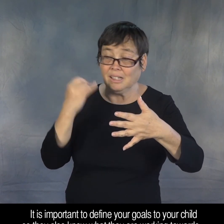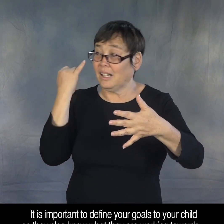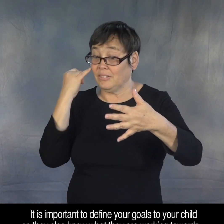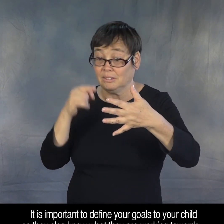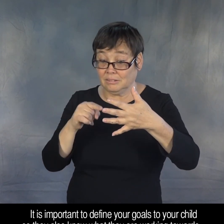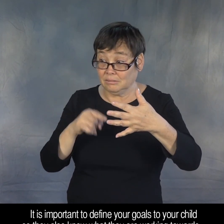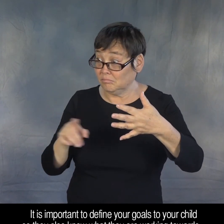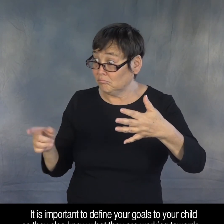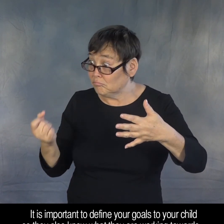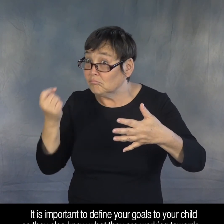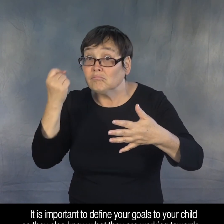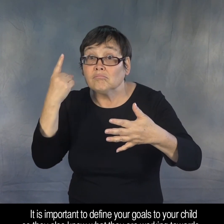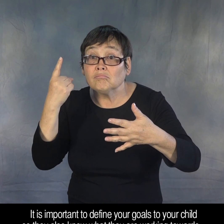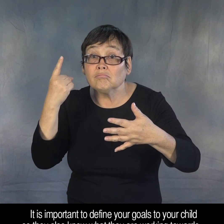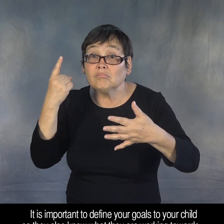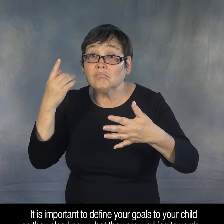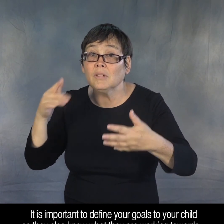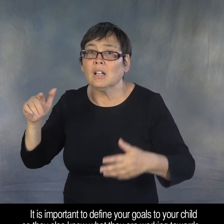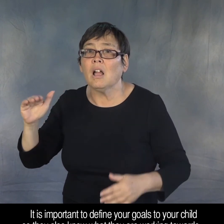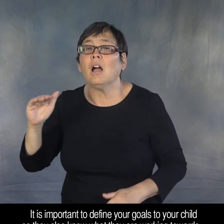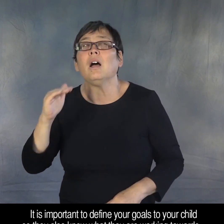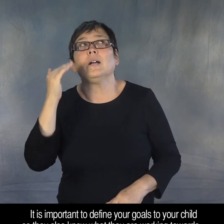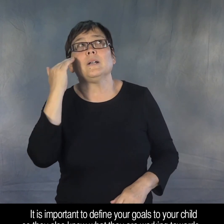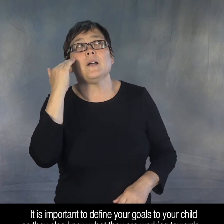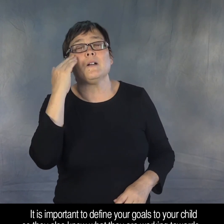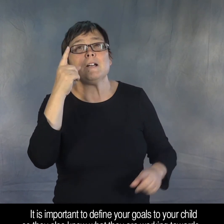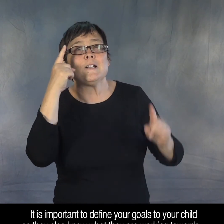child so they also know what they are working towards.